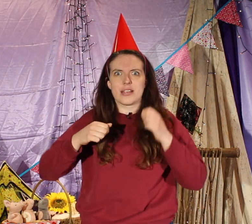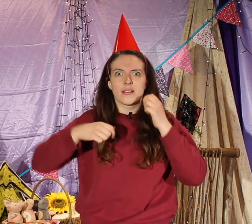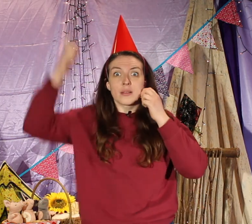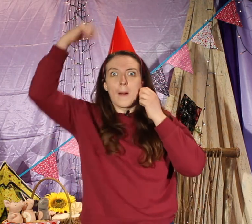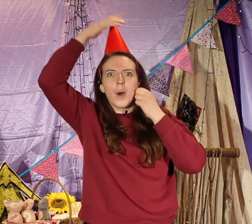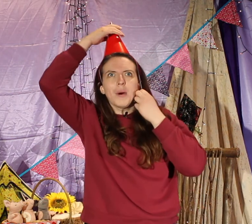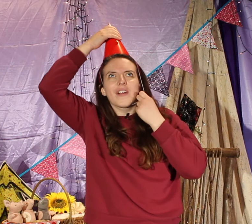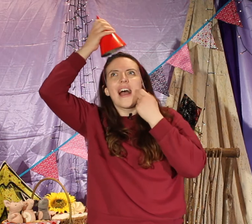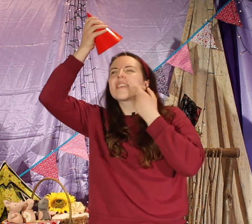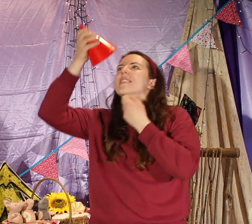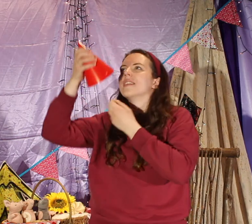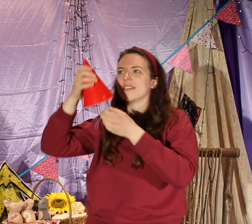storytellers. Pop off our hats.